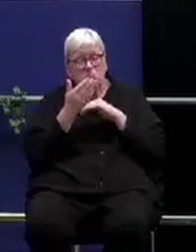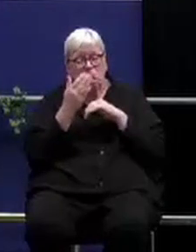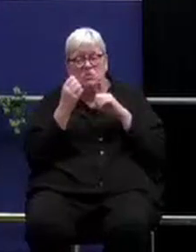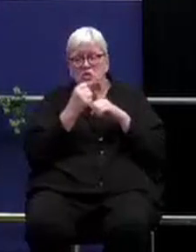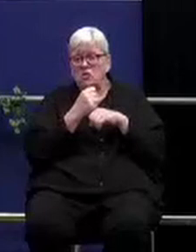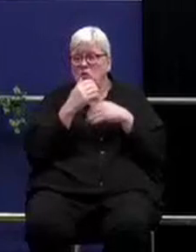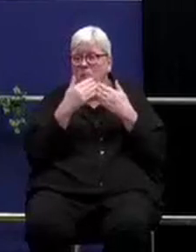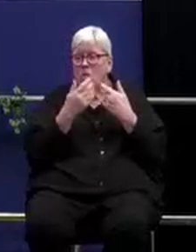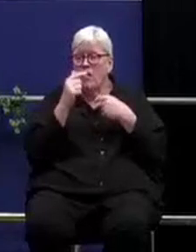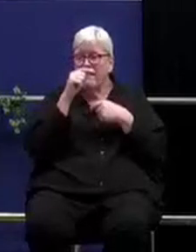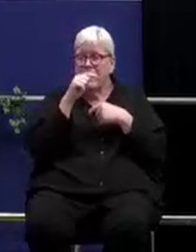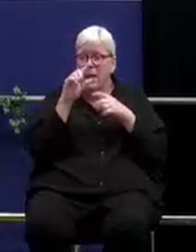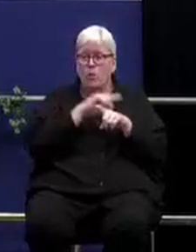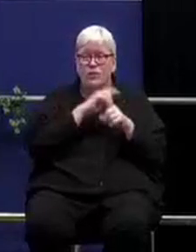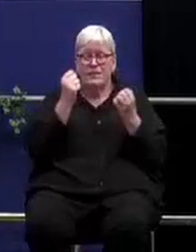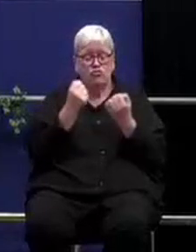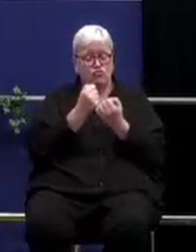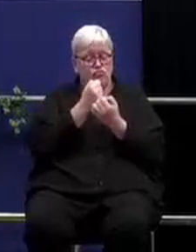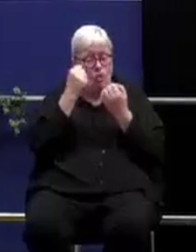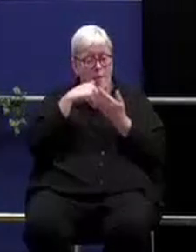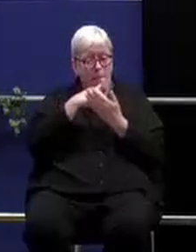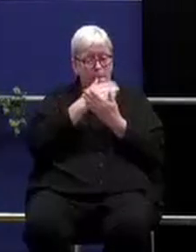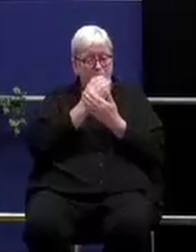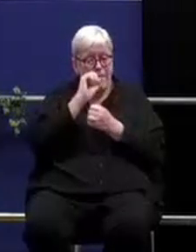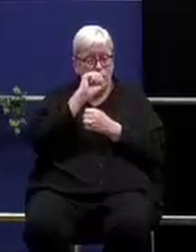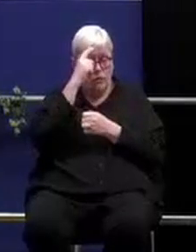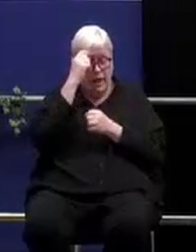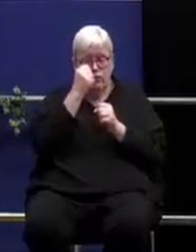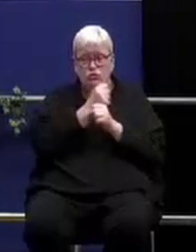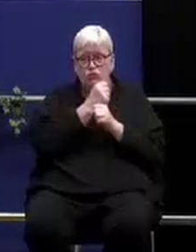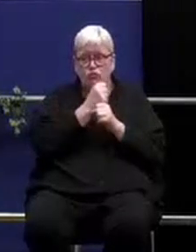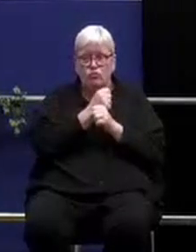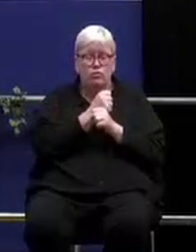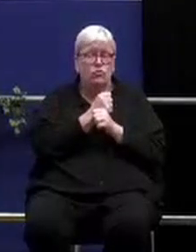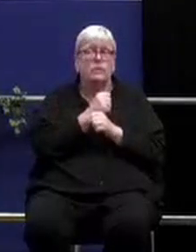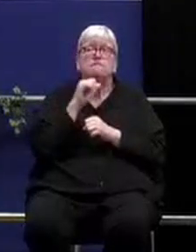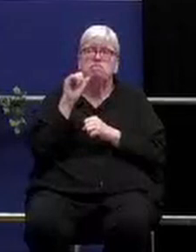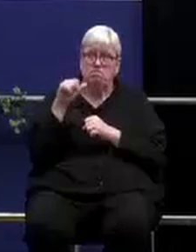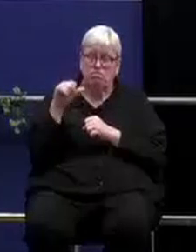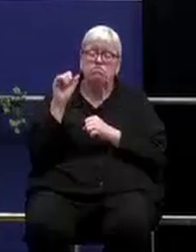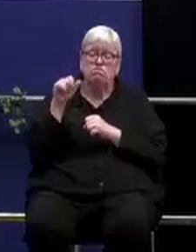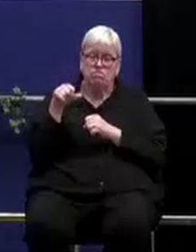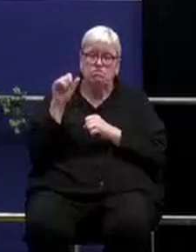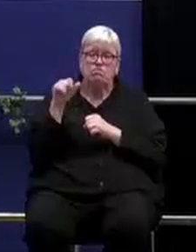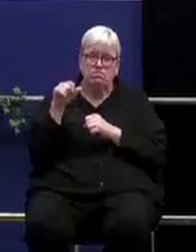just think it was such a strong part of what you were able to do with your voice. Yeah,